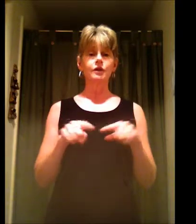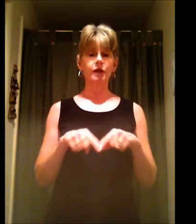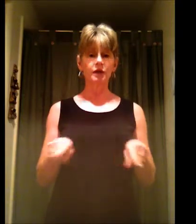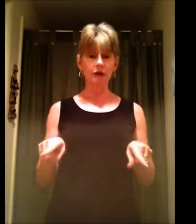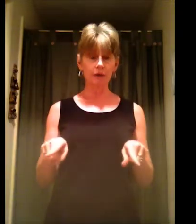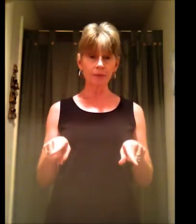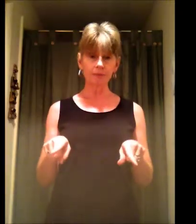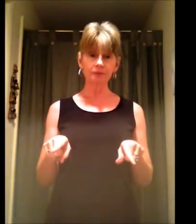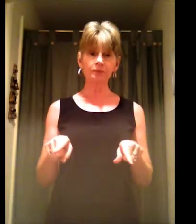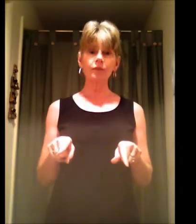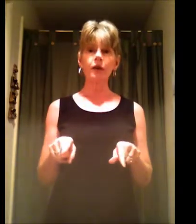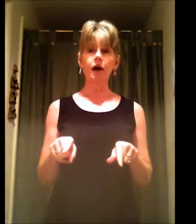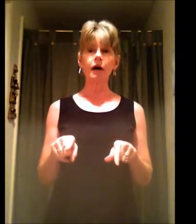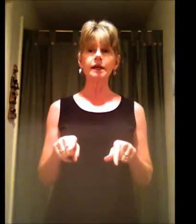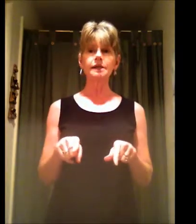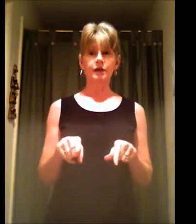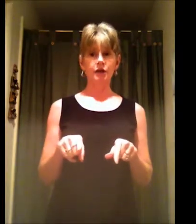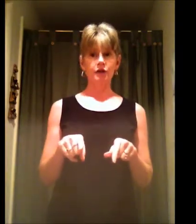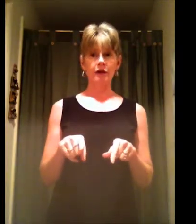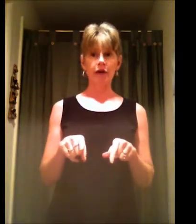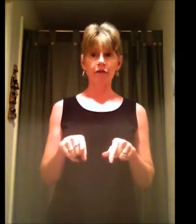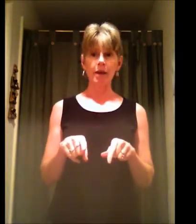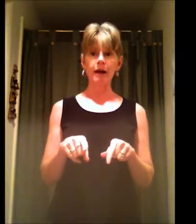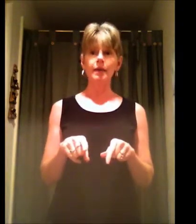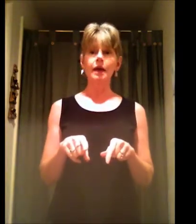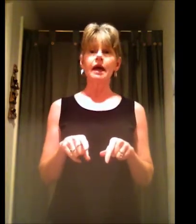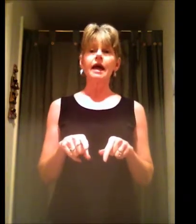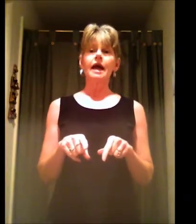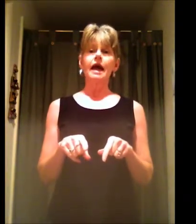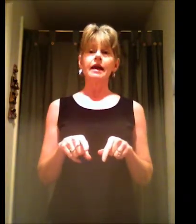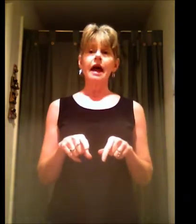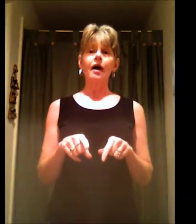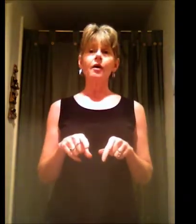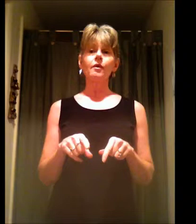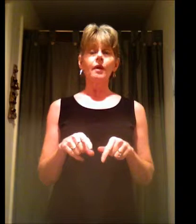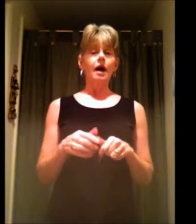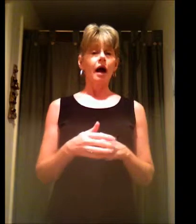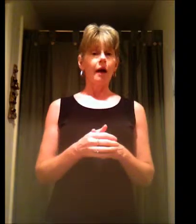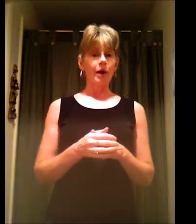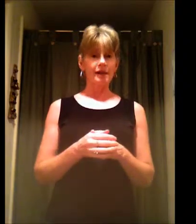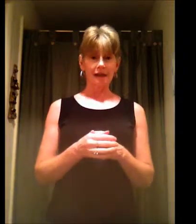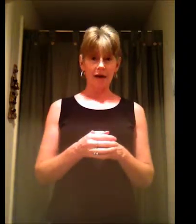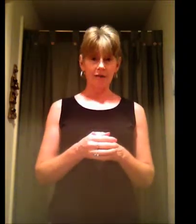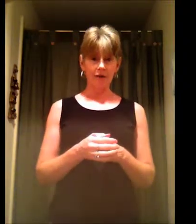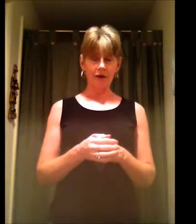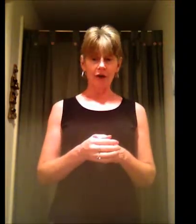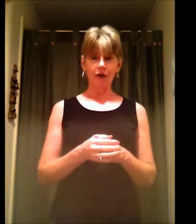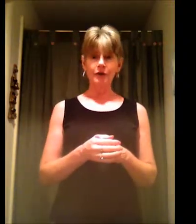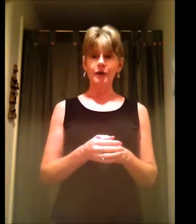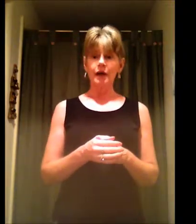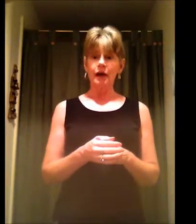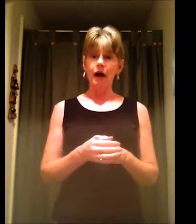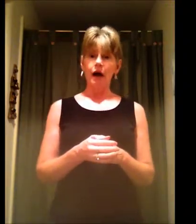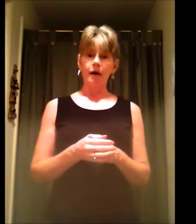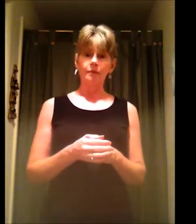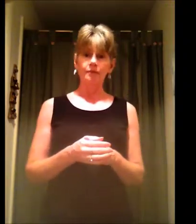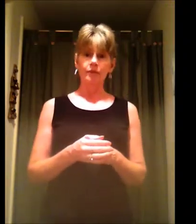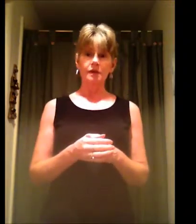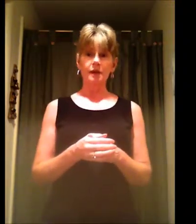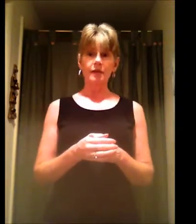can do. All right, so there's your alphabet. And now I want to sign for you something